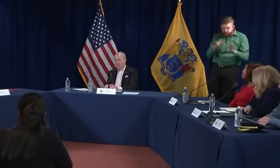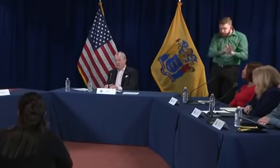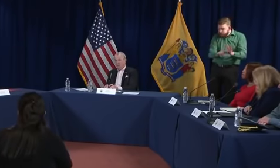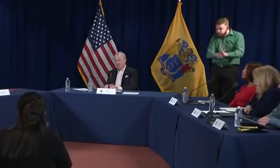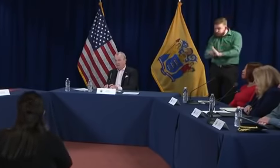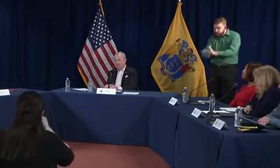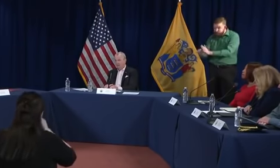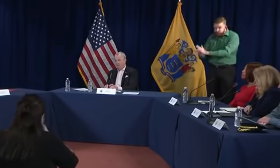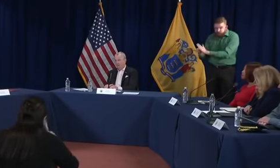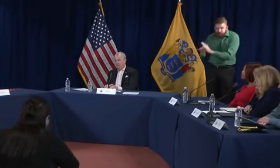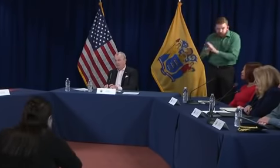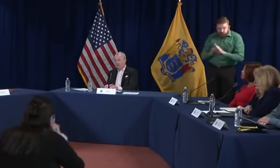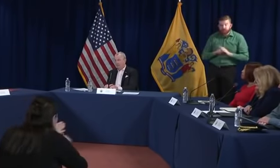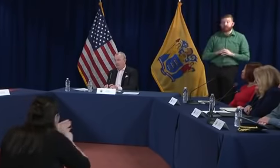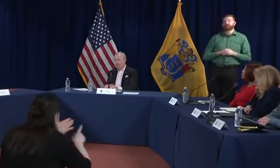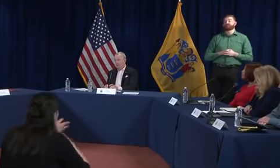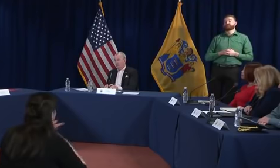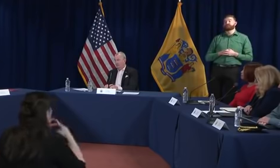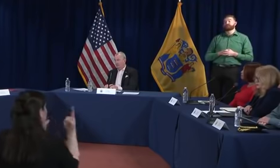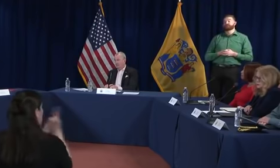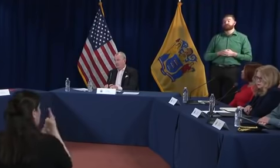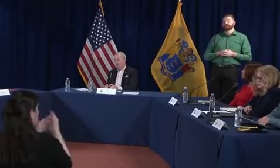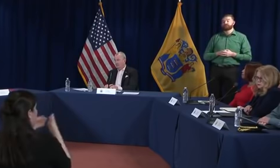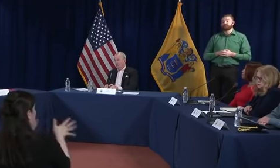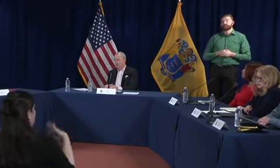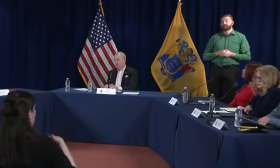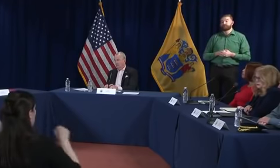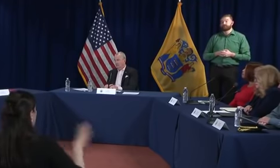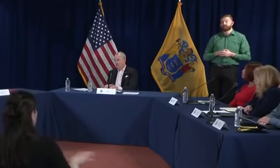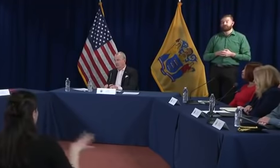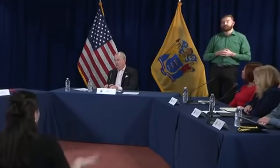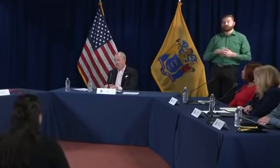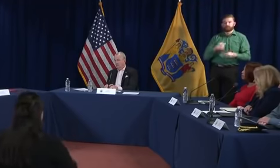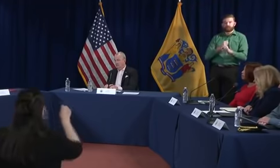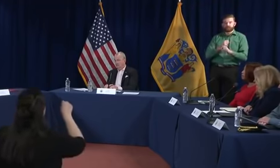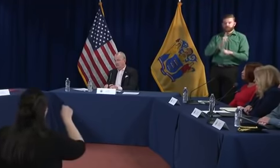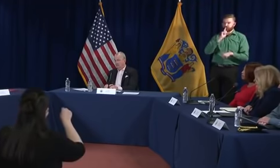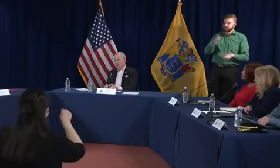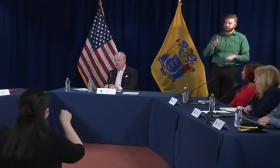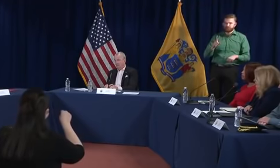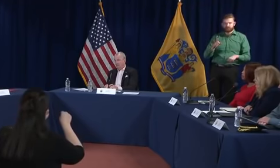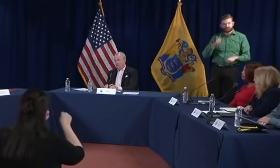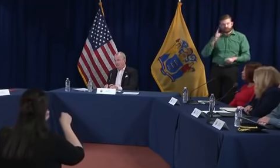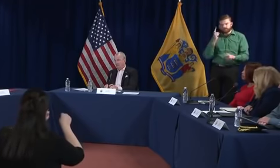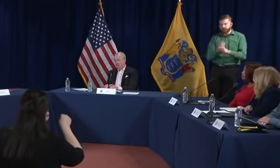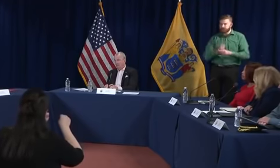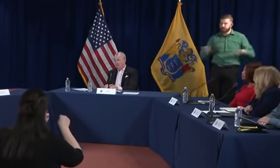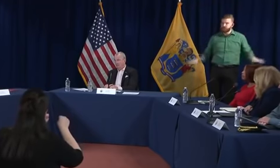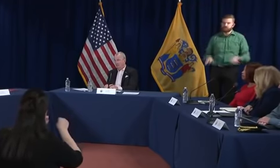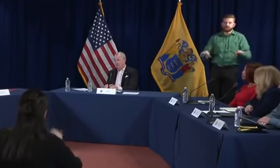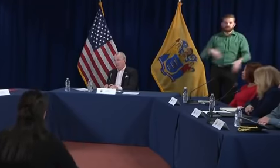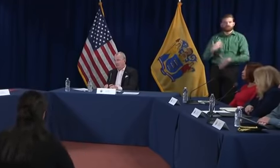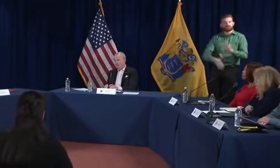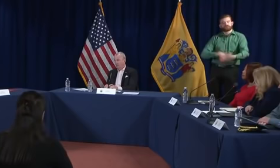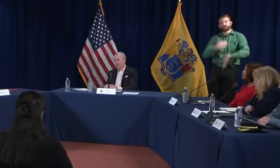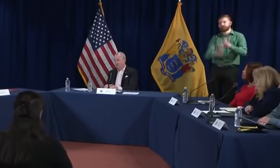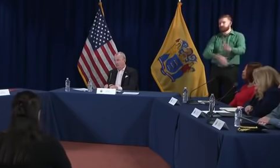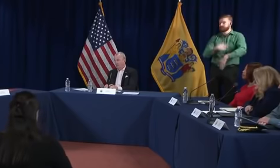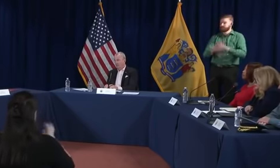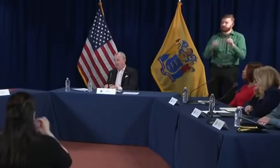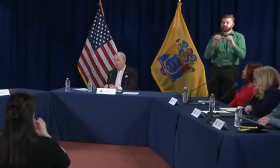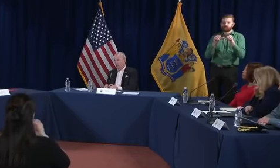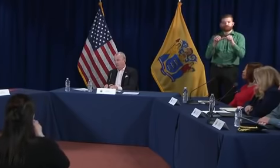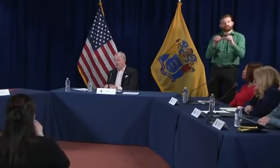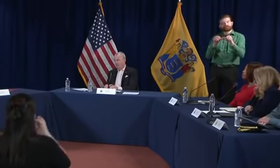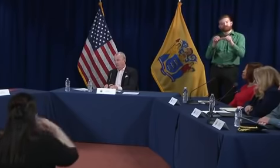appropriate public health actions. To support their important efforts, the department has been working with